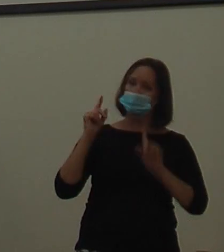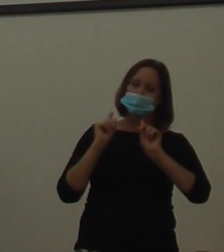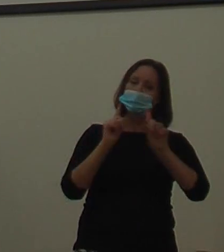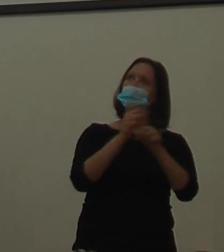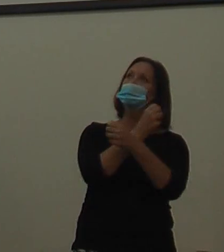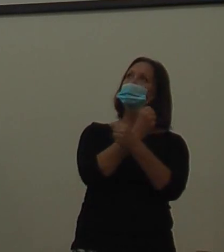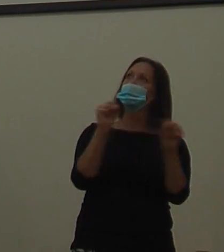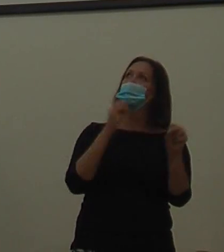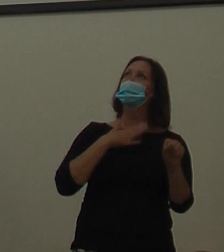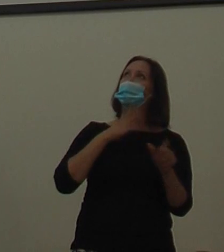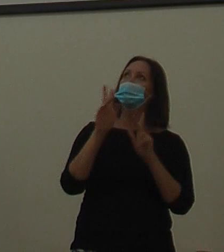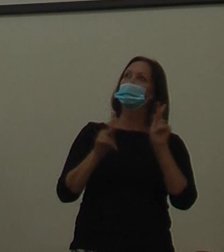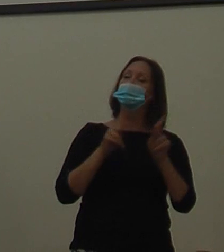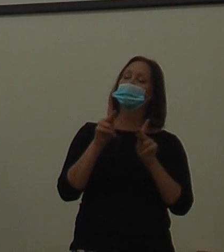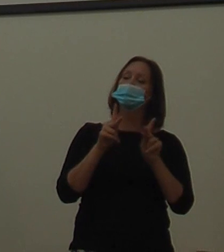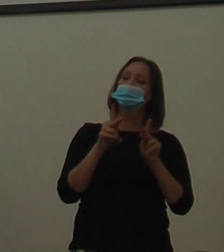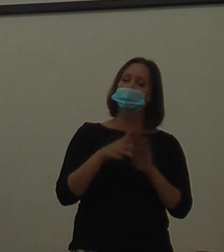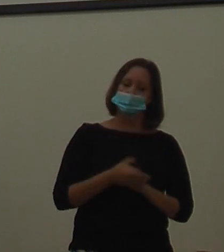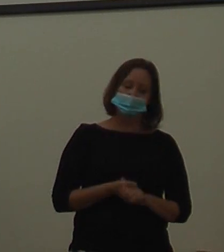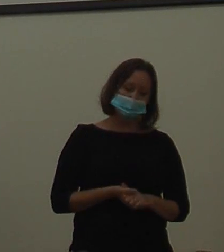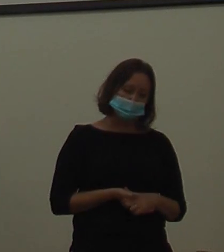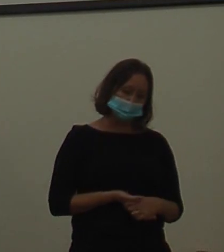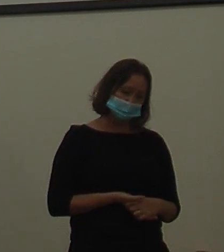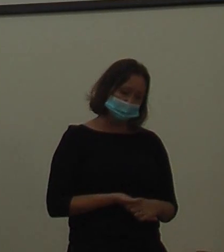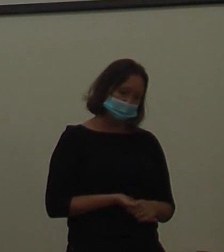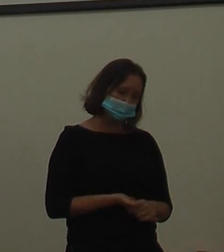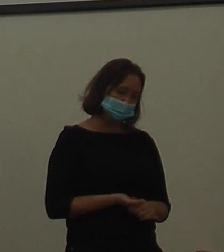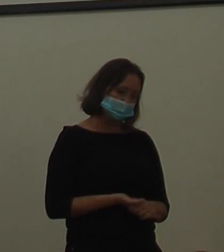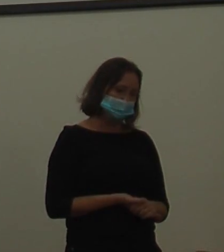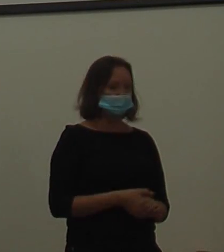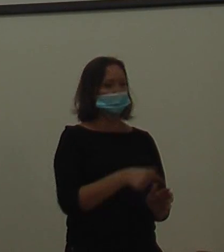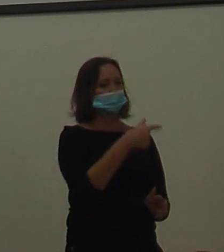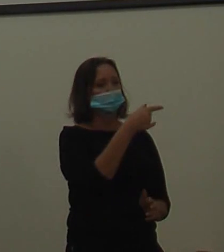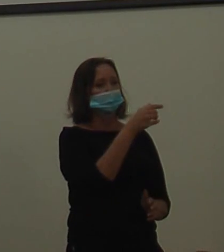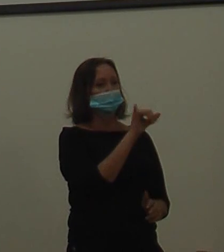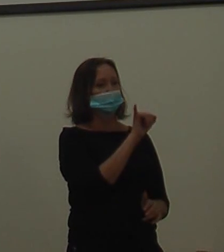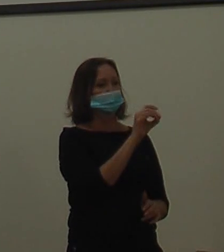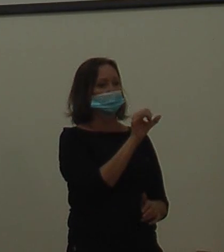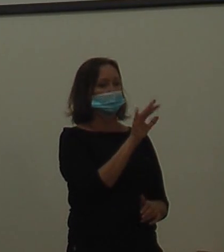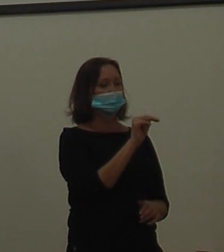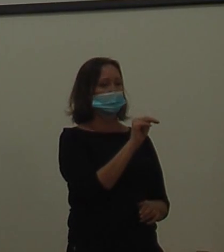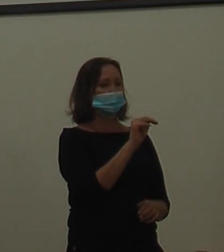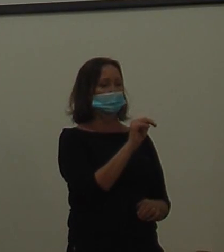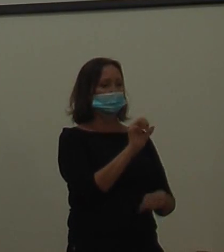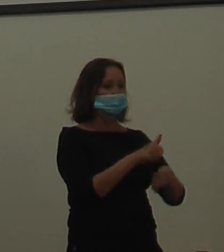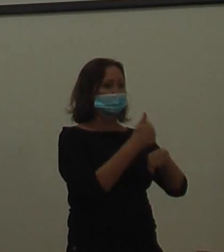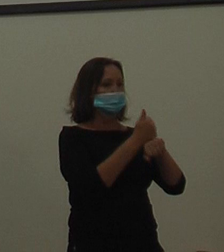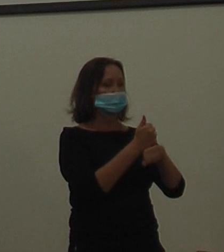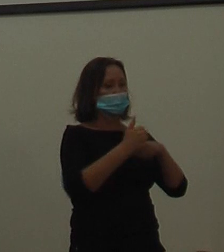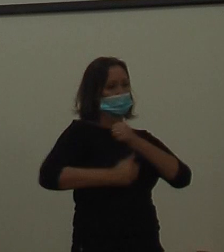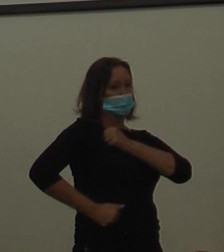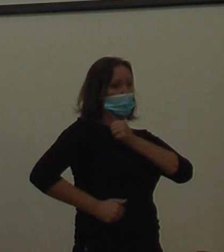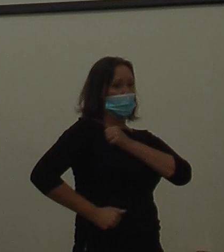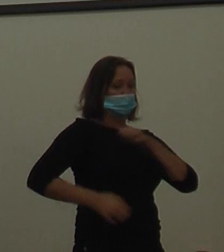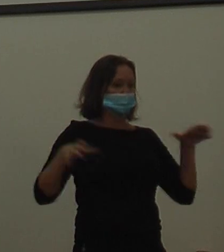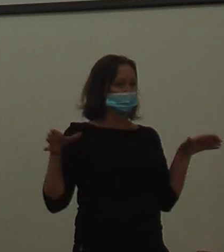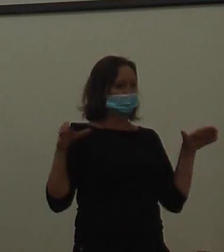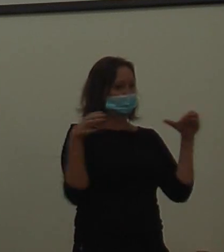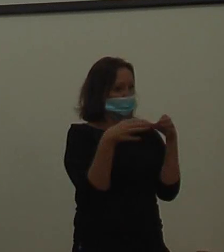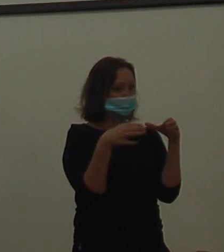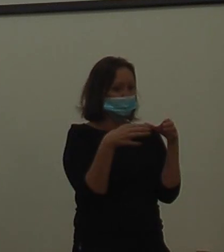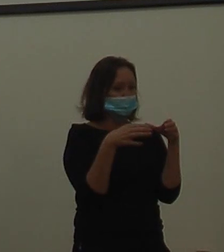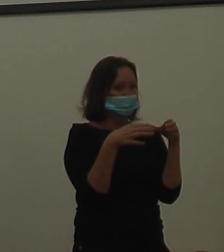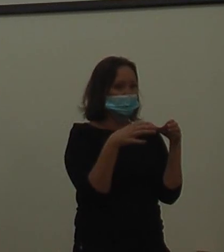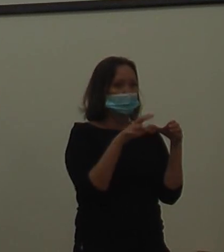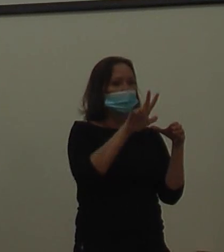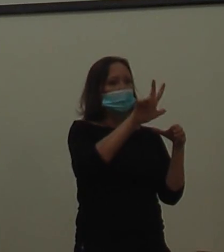the Midianites. And so Gideon puts together an army. And you go back and read this, you find that that army